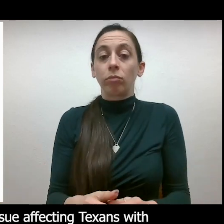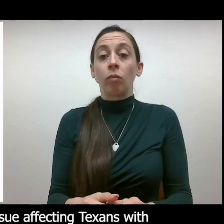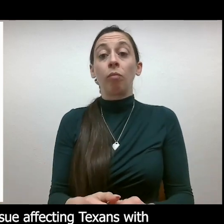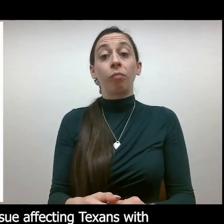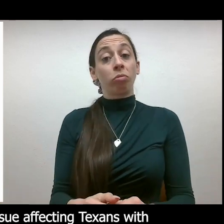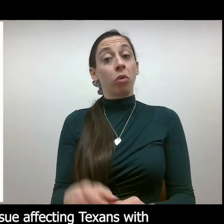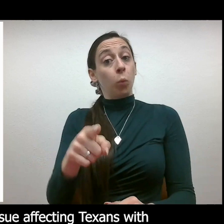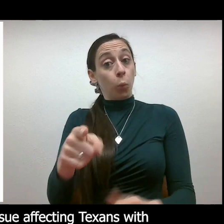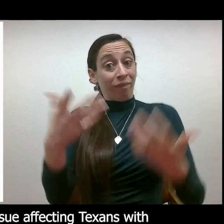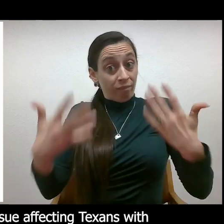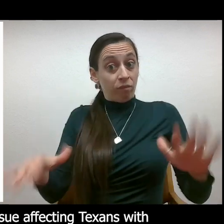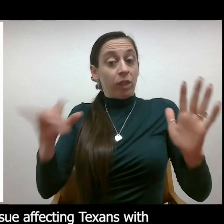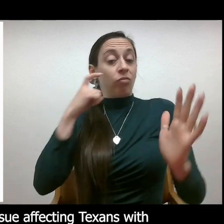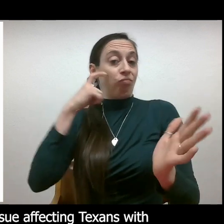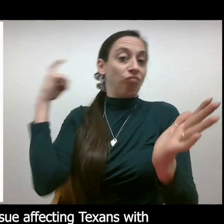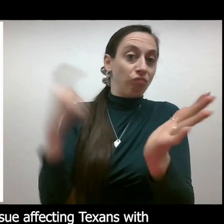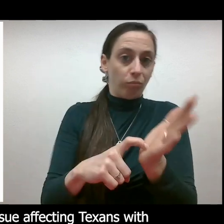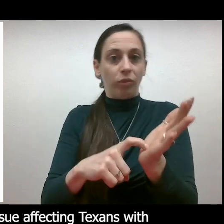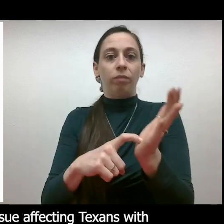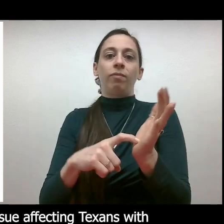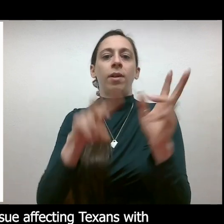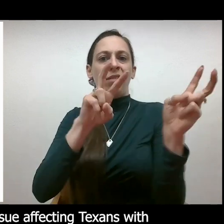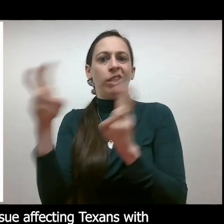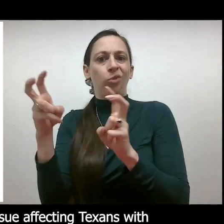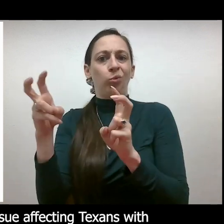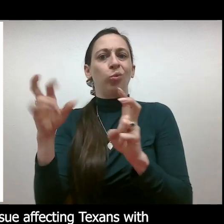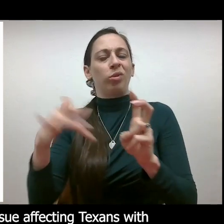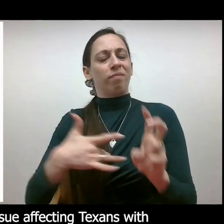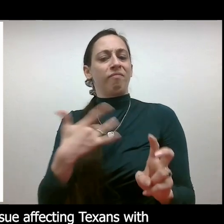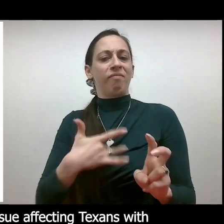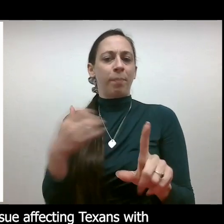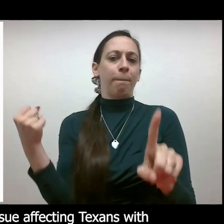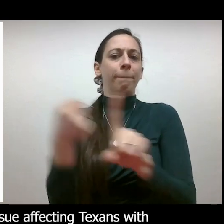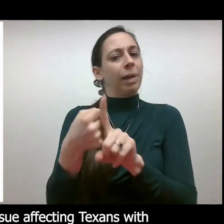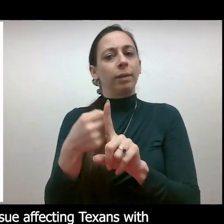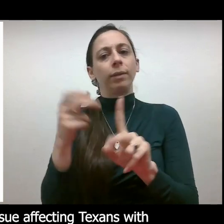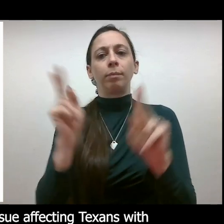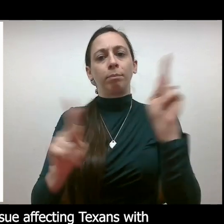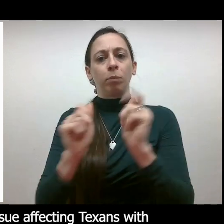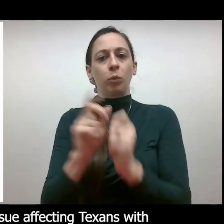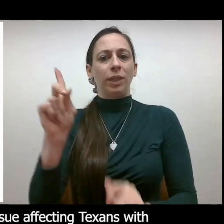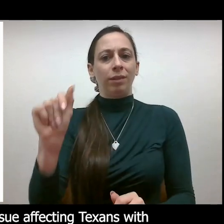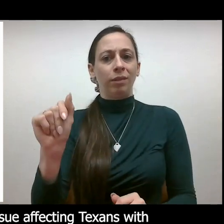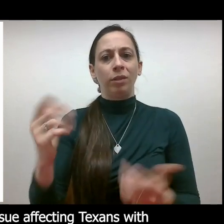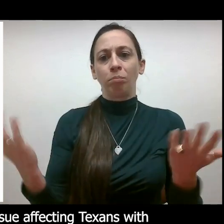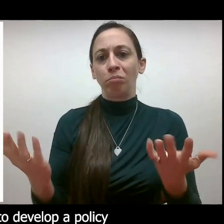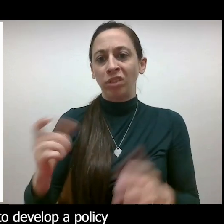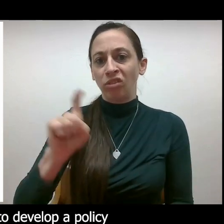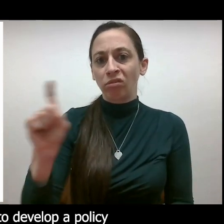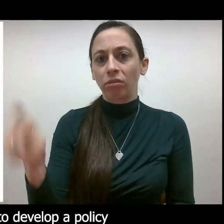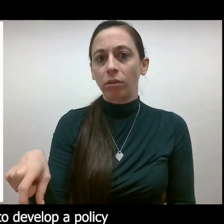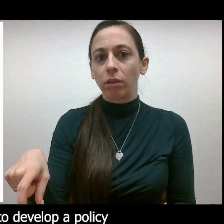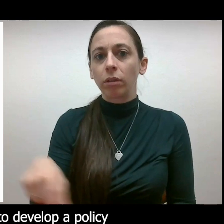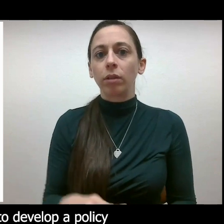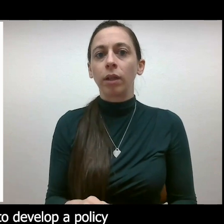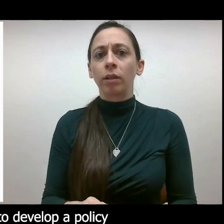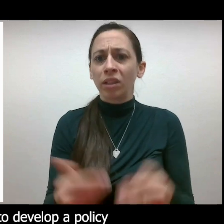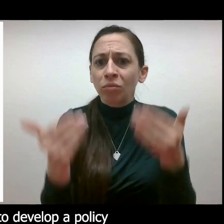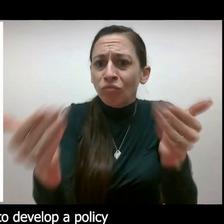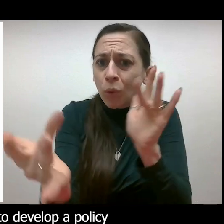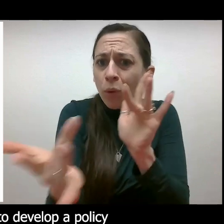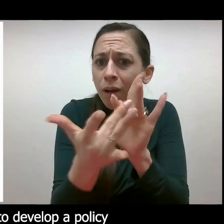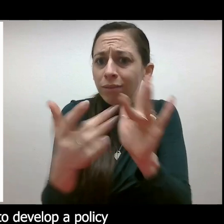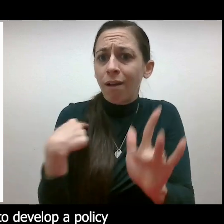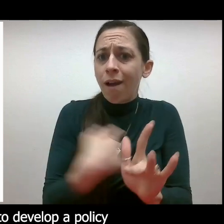that process? If you've already identified a systemic issue affecting Texans with disabilities, you can reach out